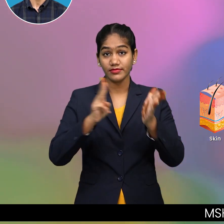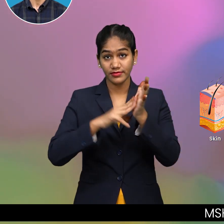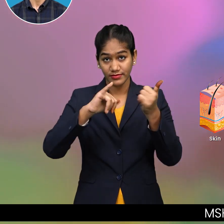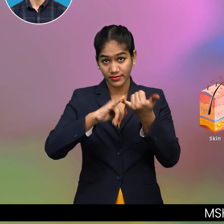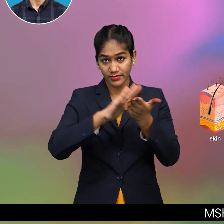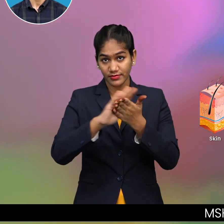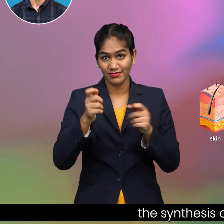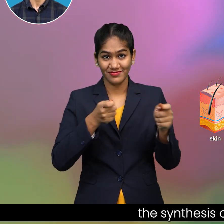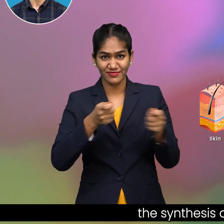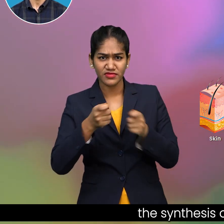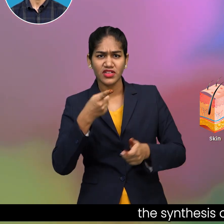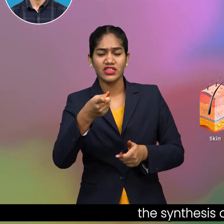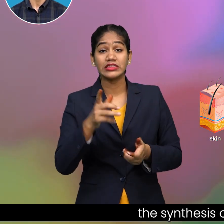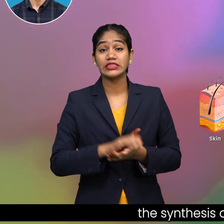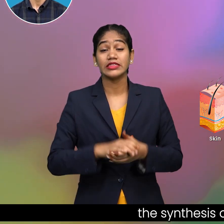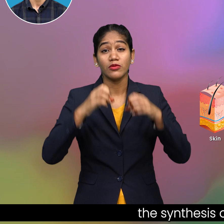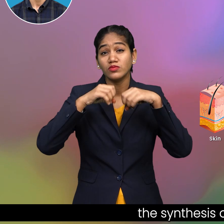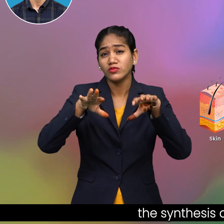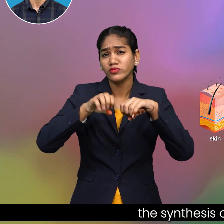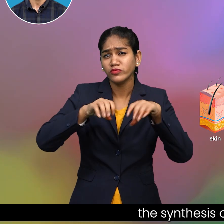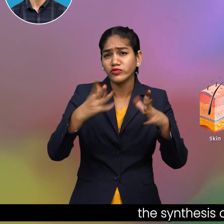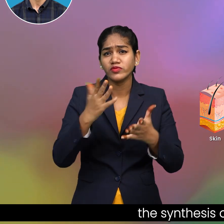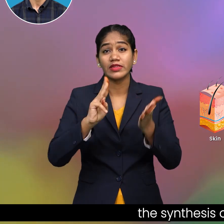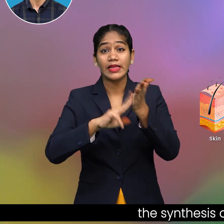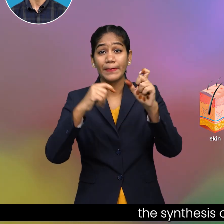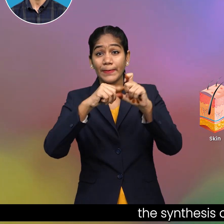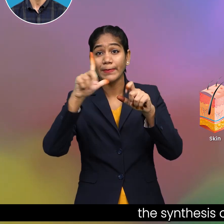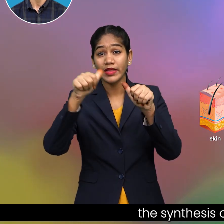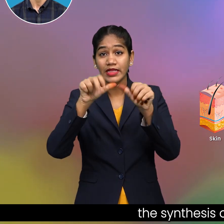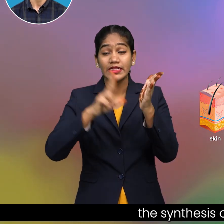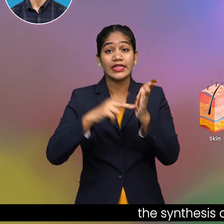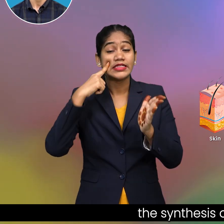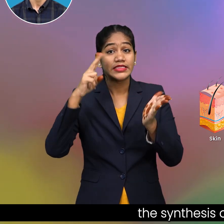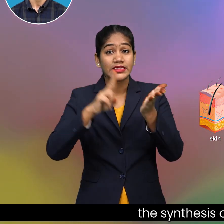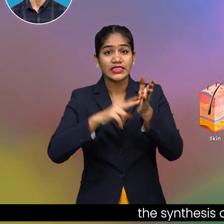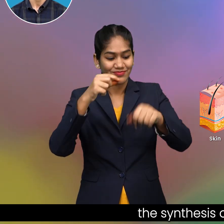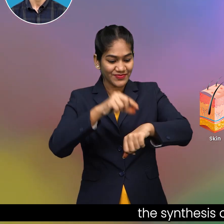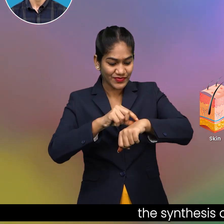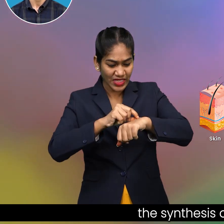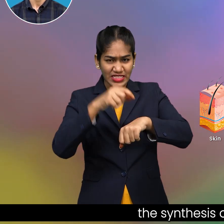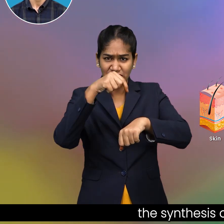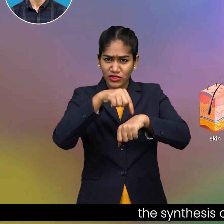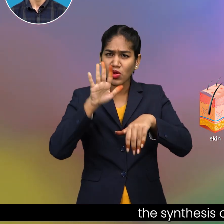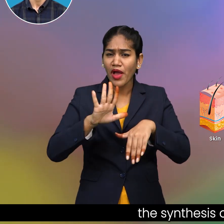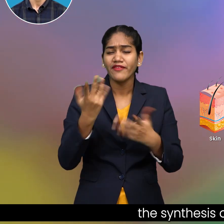MSH, controls the synthesis of melanin in the skin.